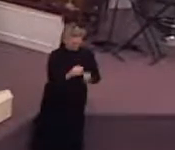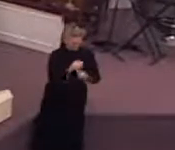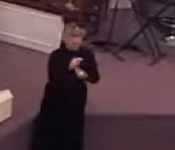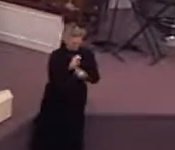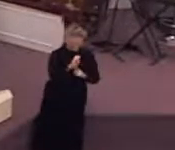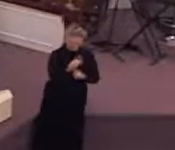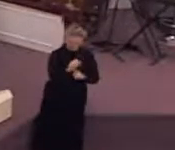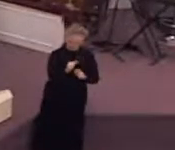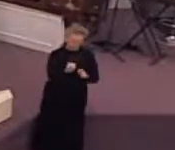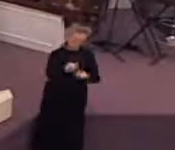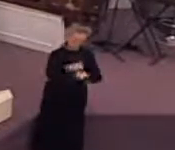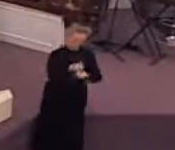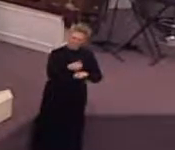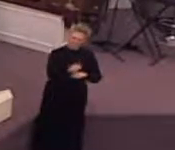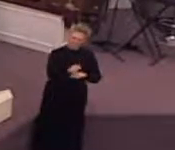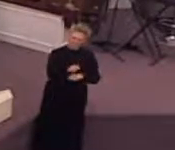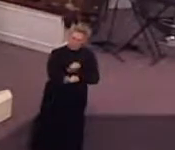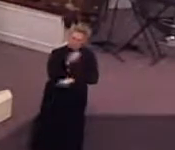Media is a dangerous thing.